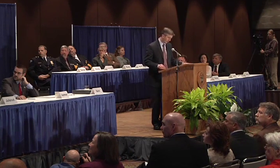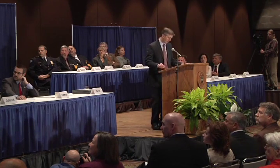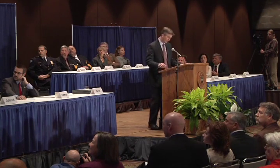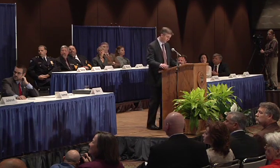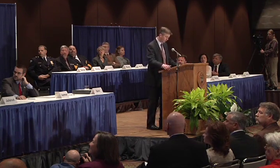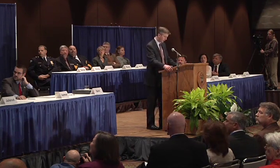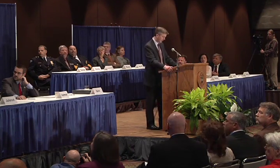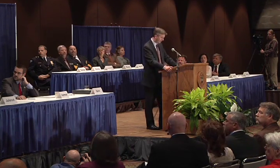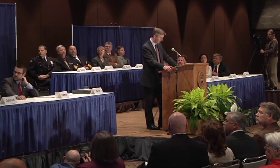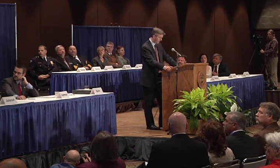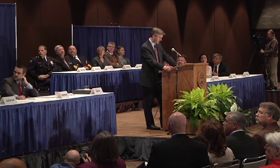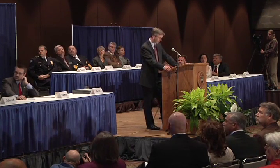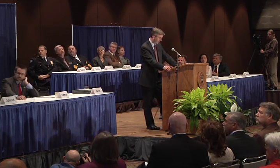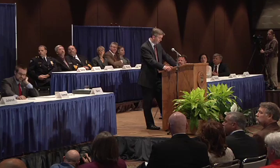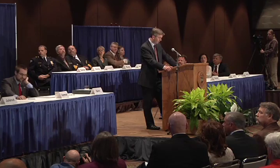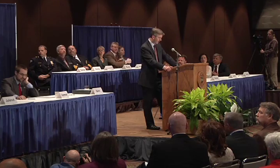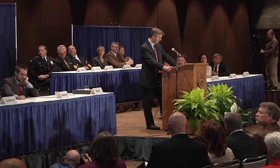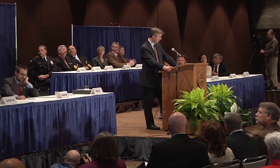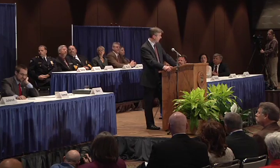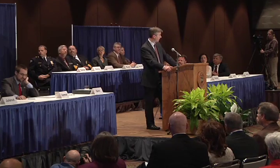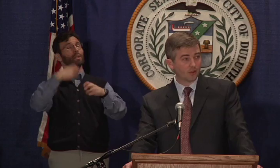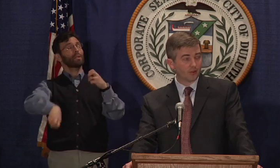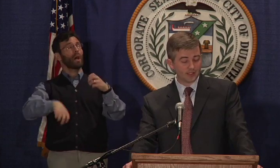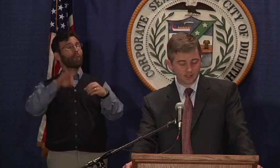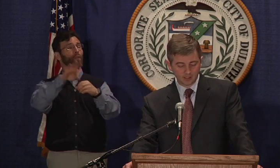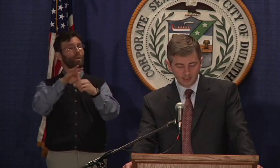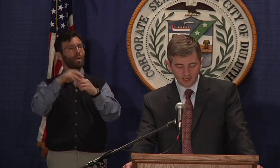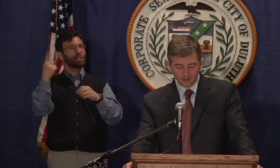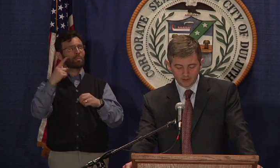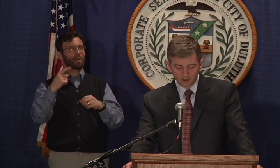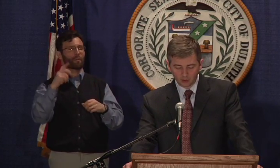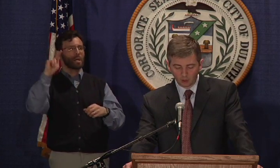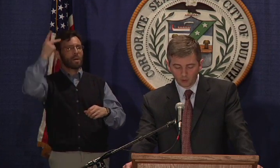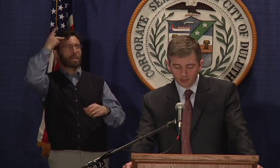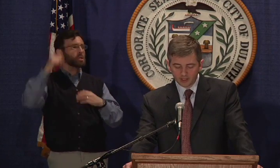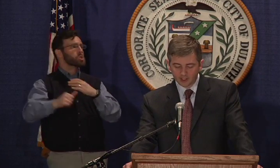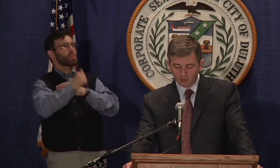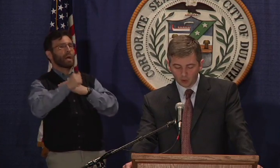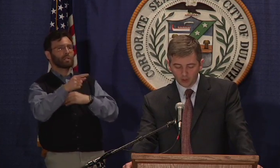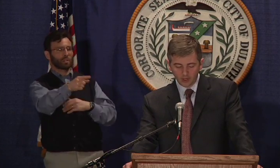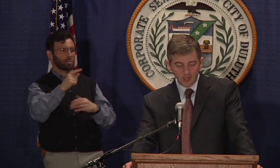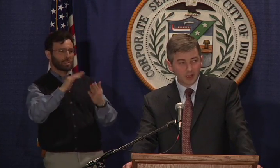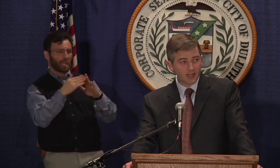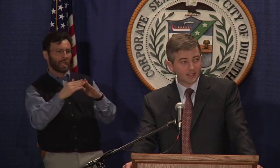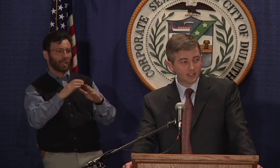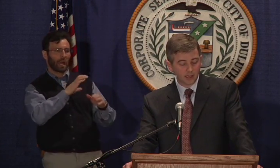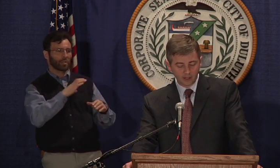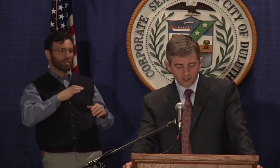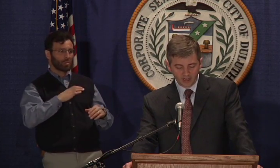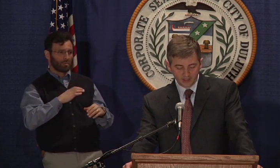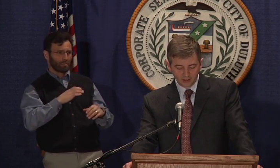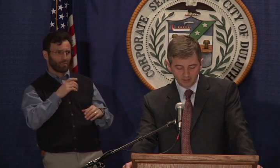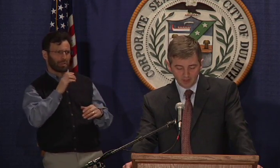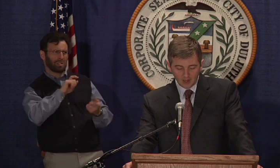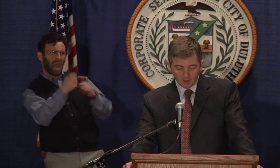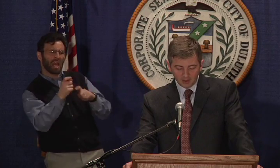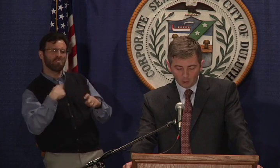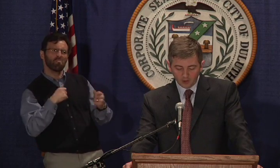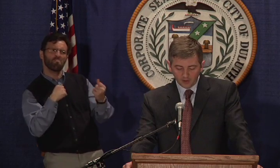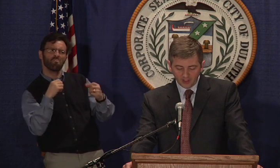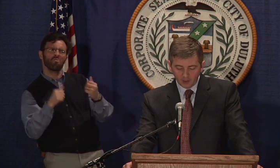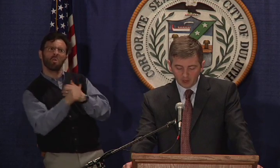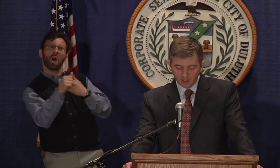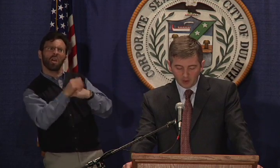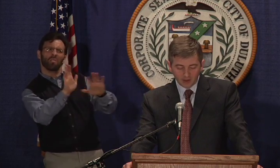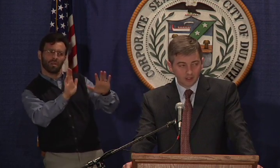Now, during every tough vote, inevitably somebody will make the political threats to city councilors who are willing to support necessary change. But